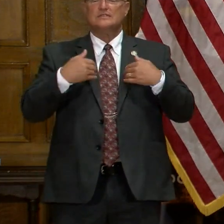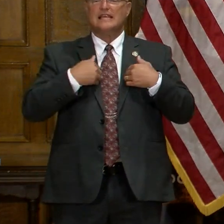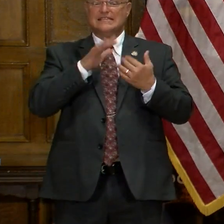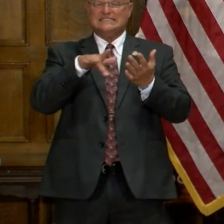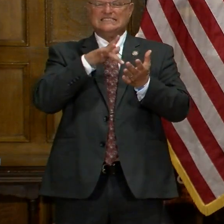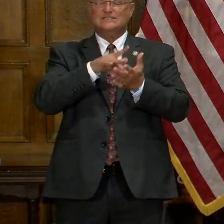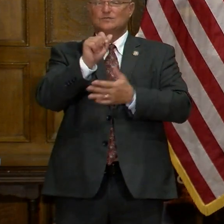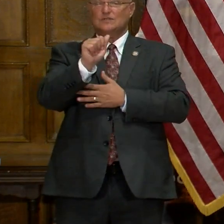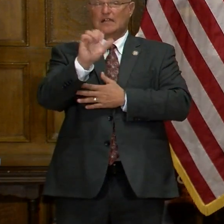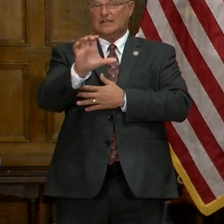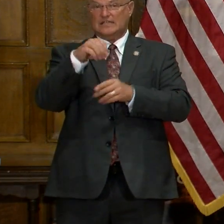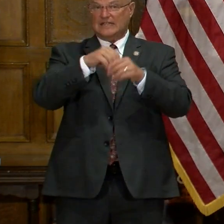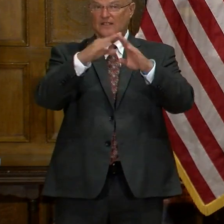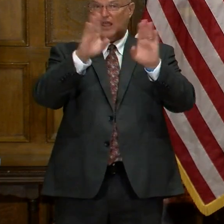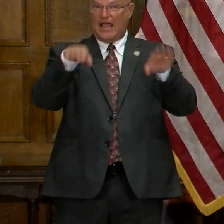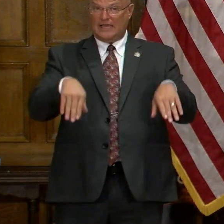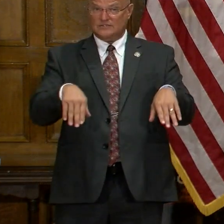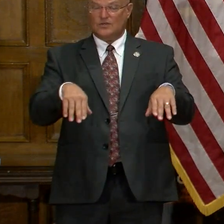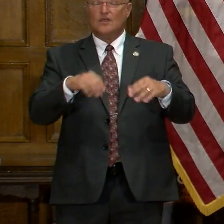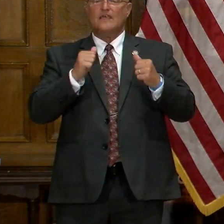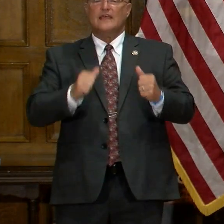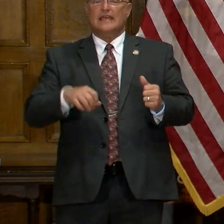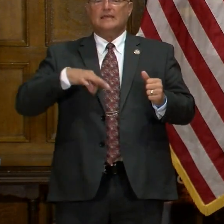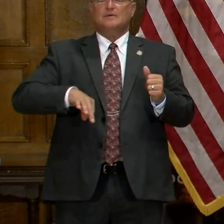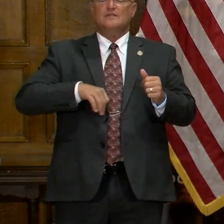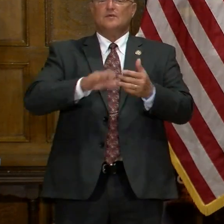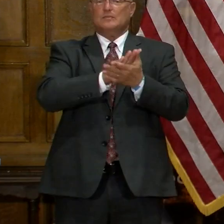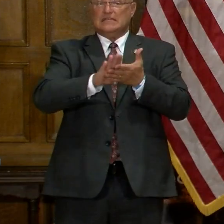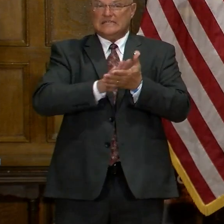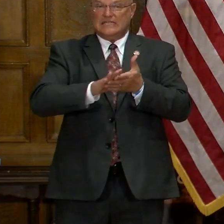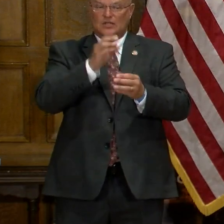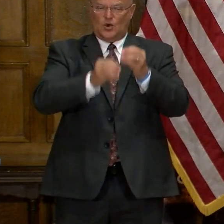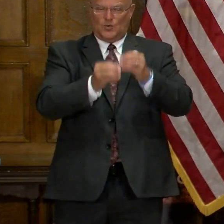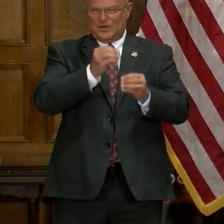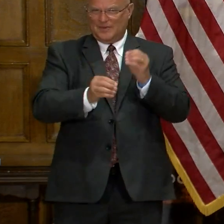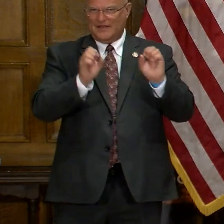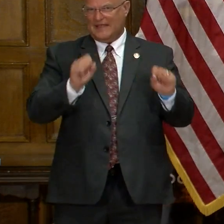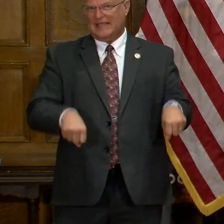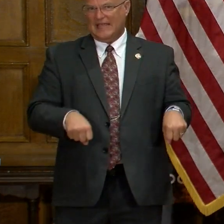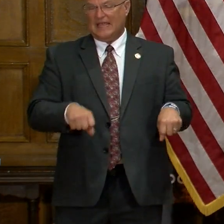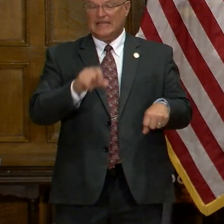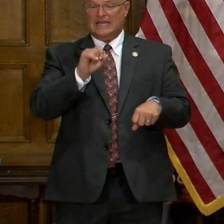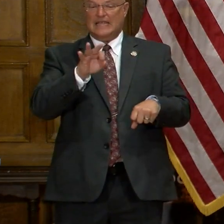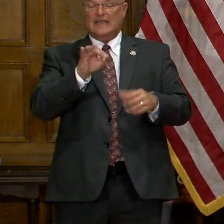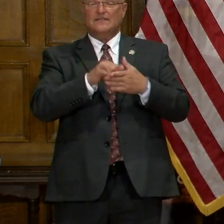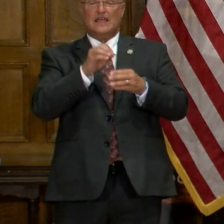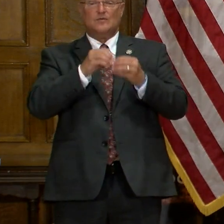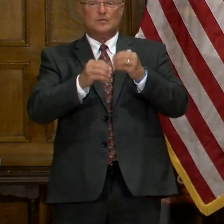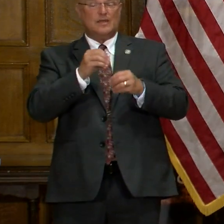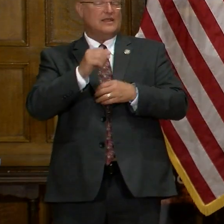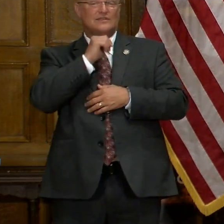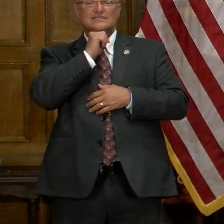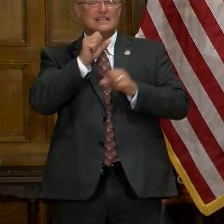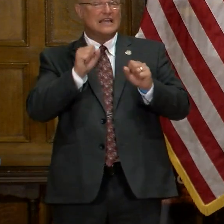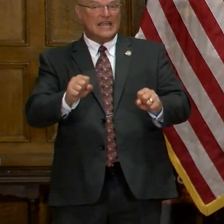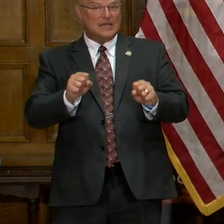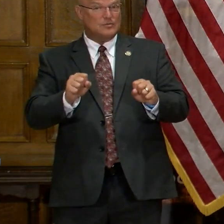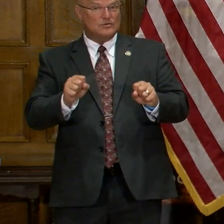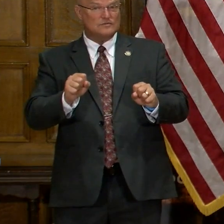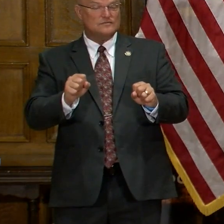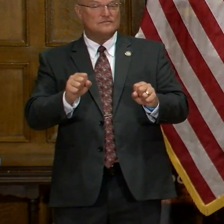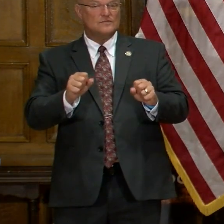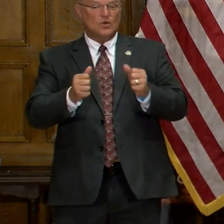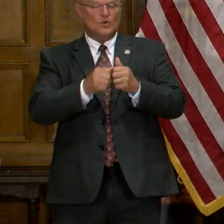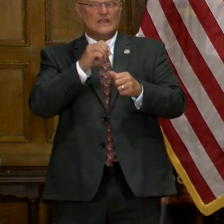central air conditioning, that household can benefit from cleaning or repair. If that repair is not able or